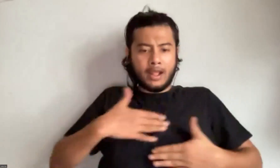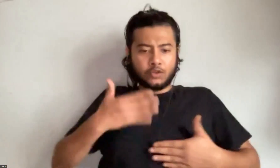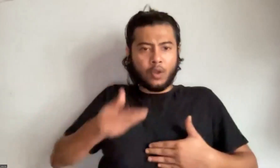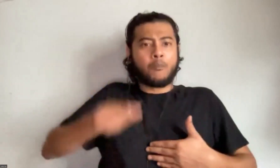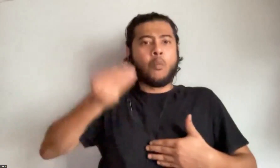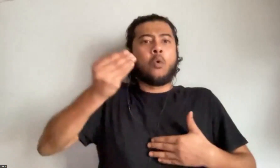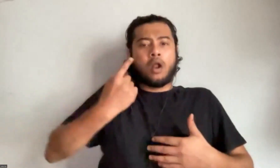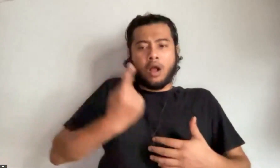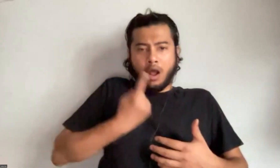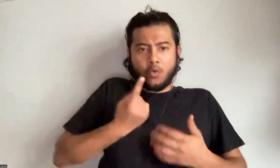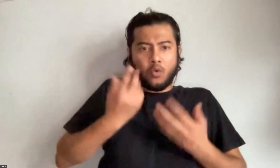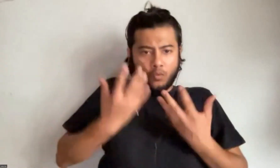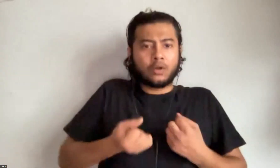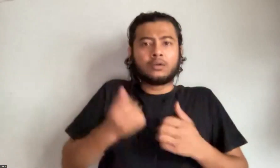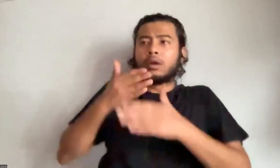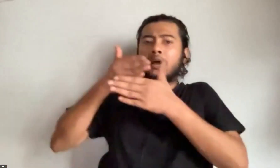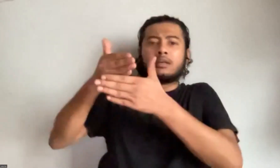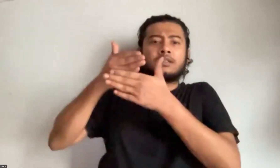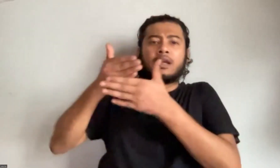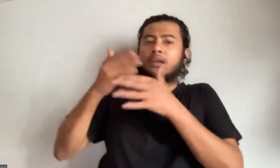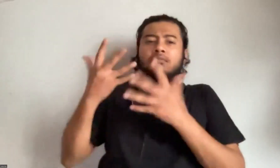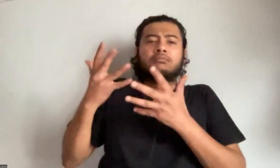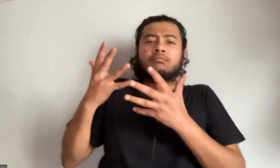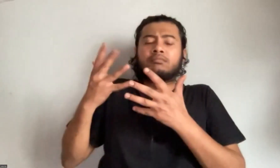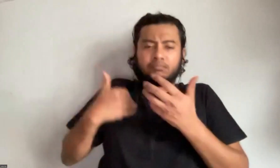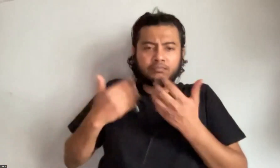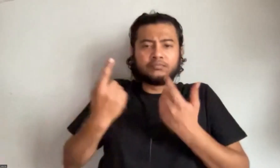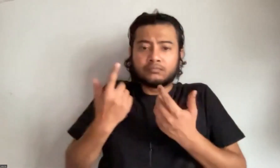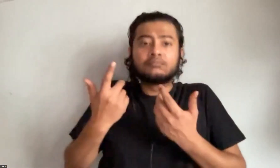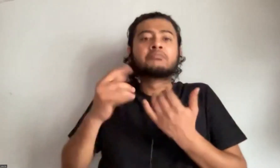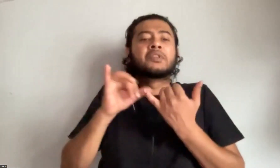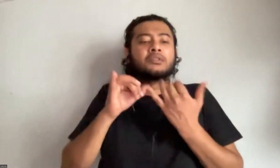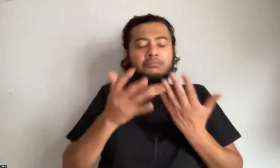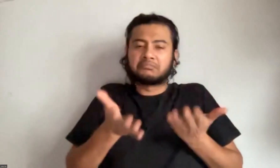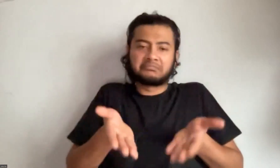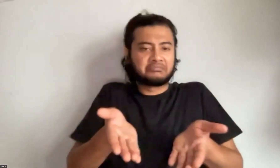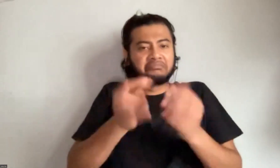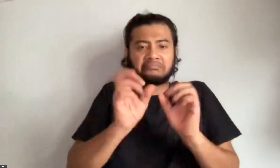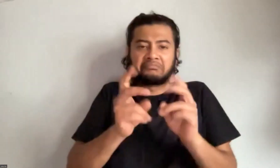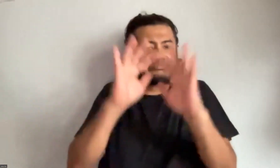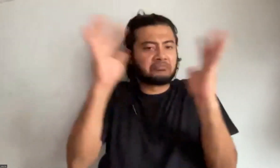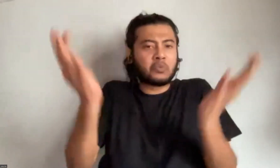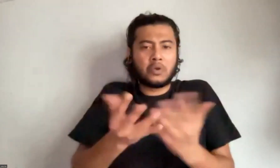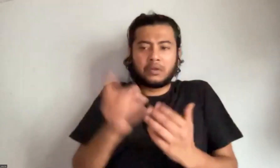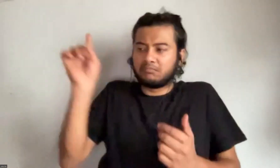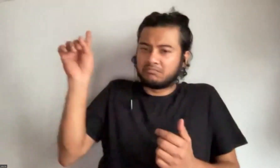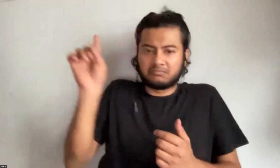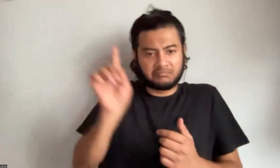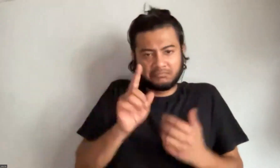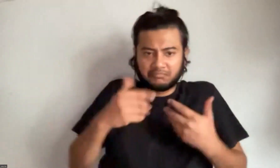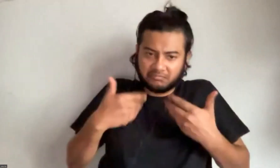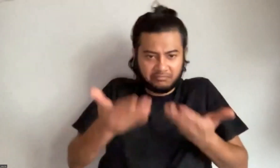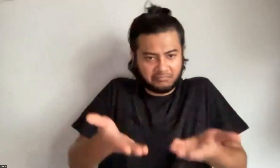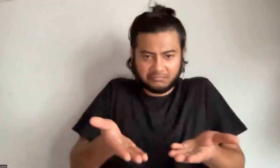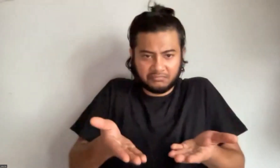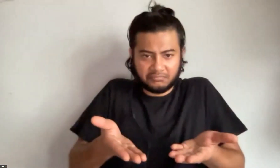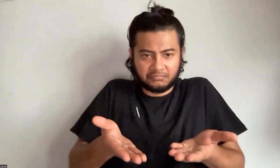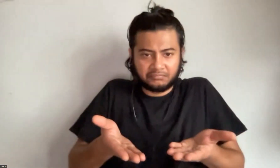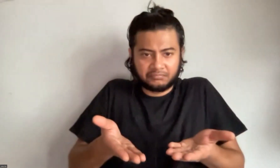permanently. I should go back to Krishna. But just knowing it won't help, right? I have